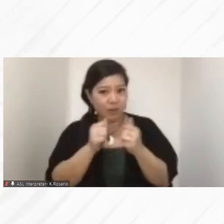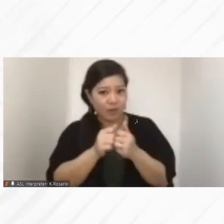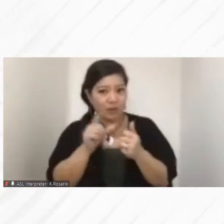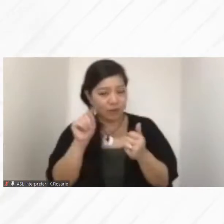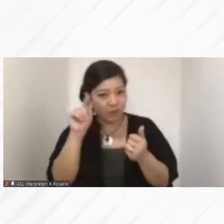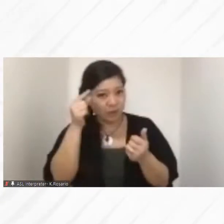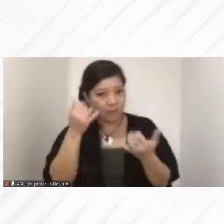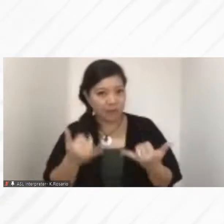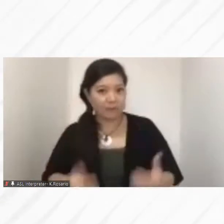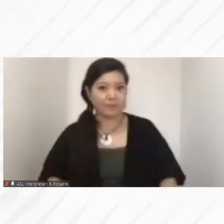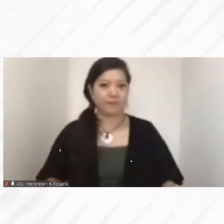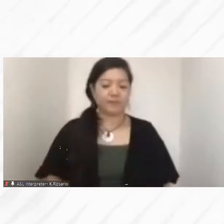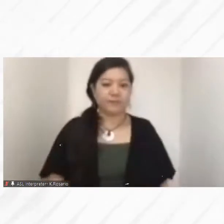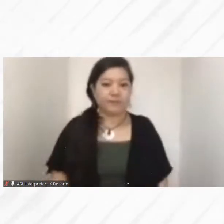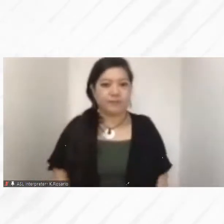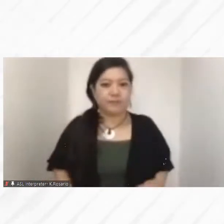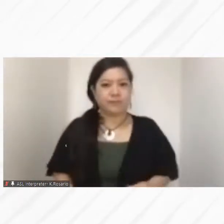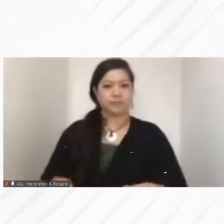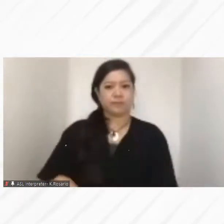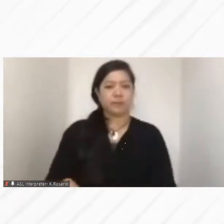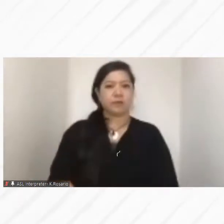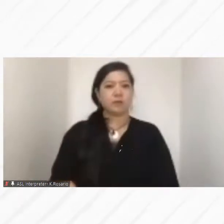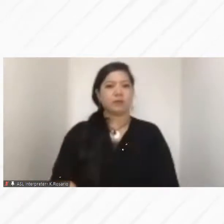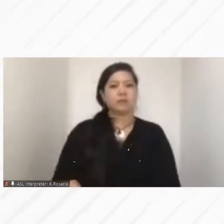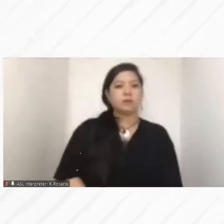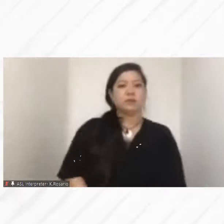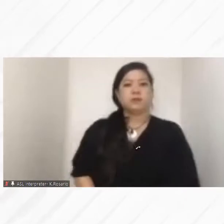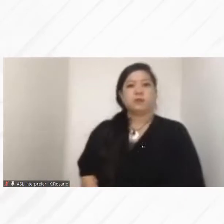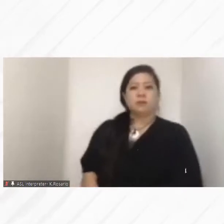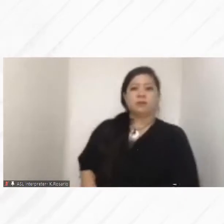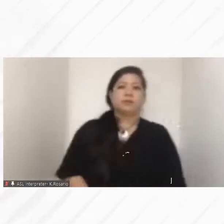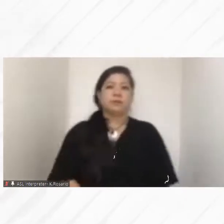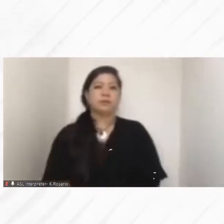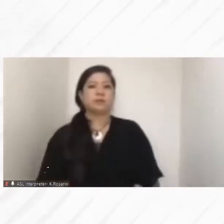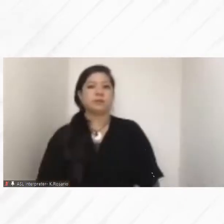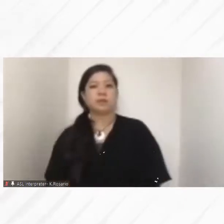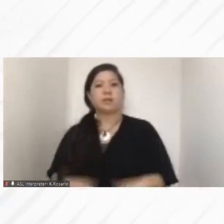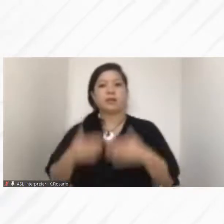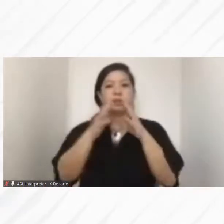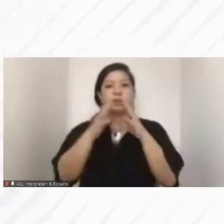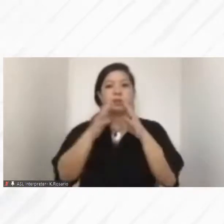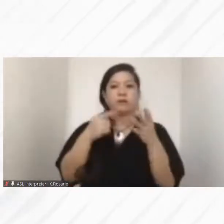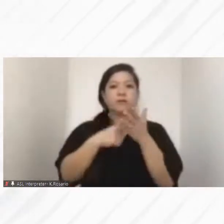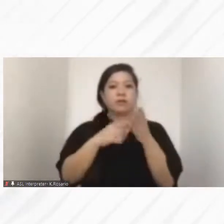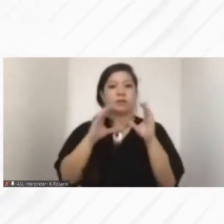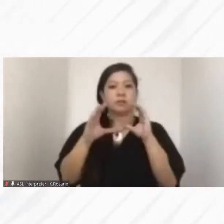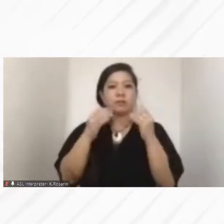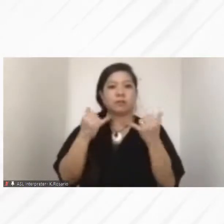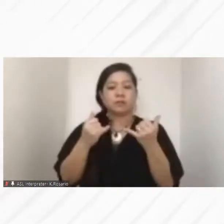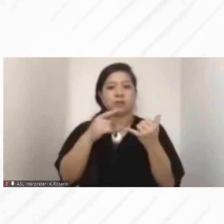Governor? Sure. Admiral Adams, thank you so much for this conversation.